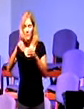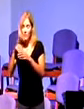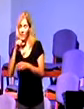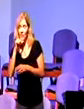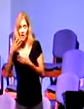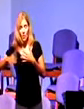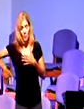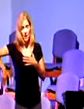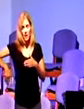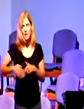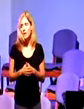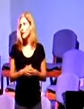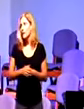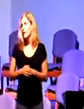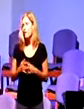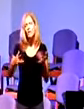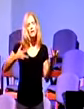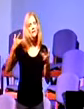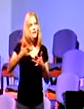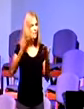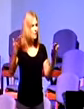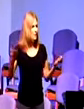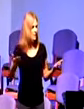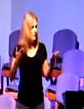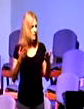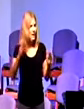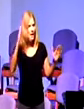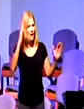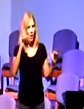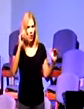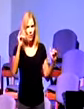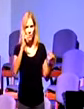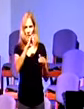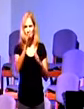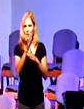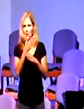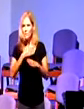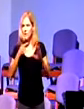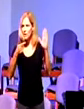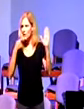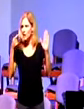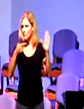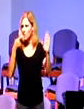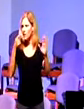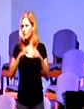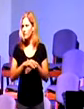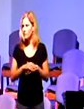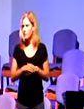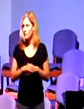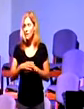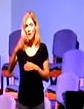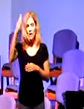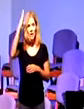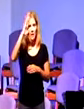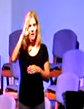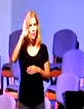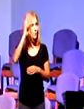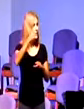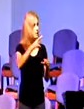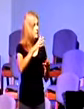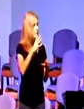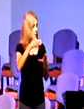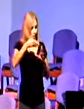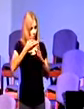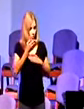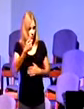not. And I'm just very excited to be here, and I hope that as I share my testimony that God will just speak through